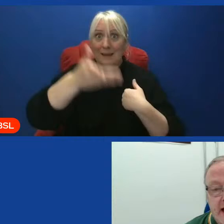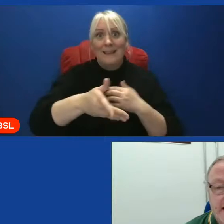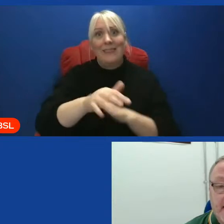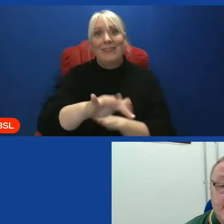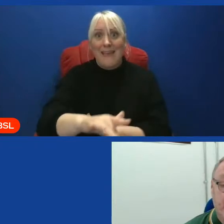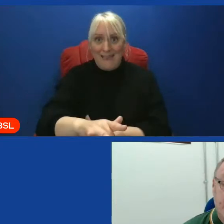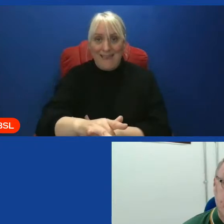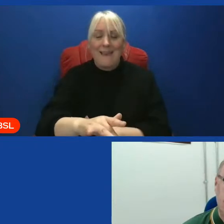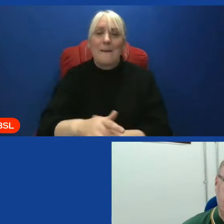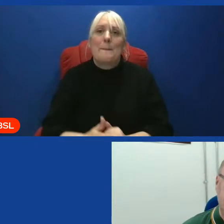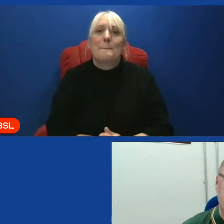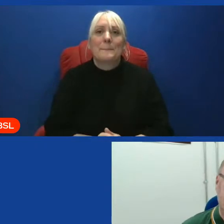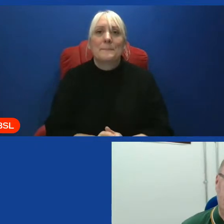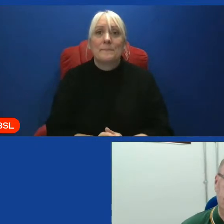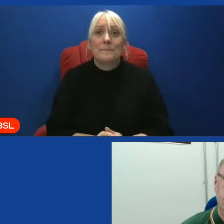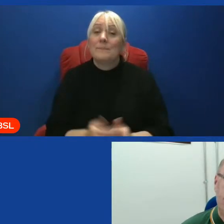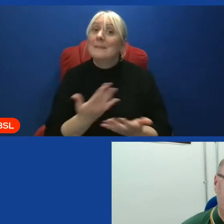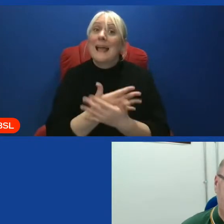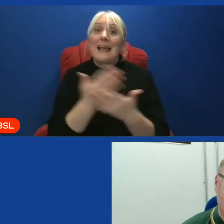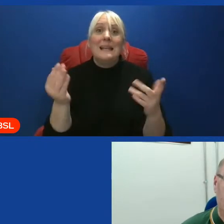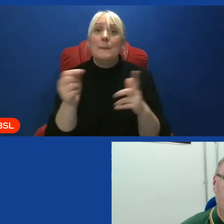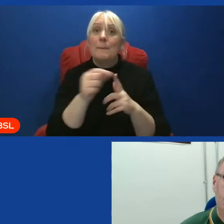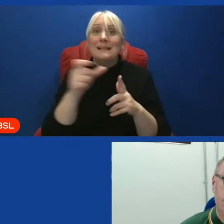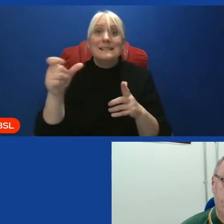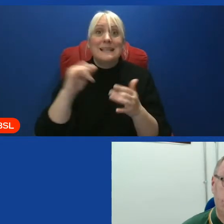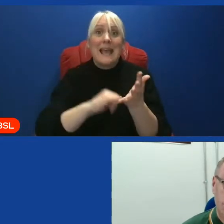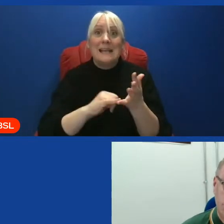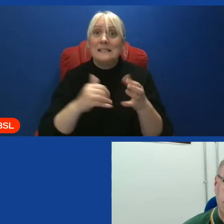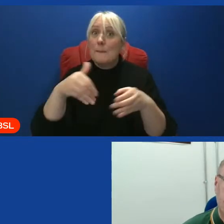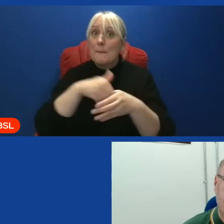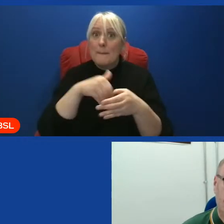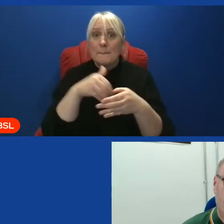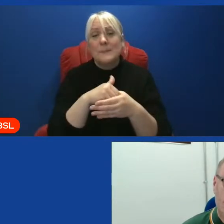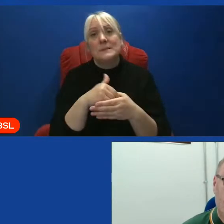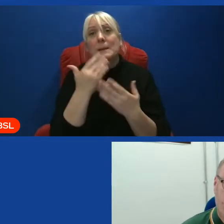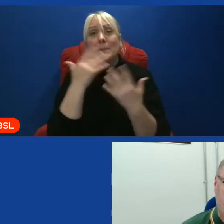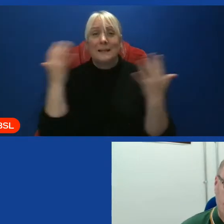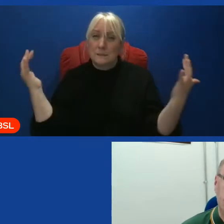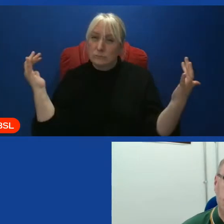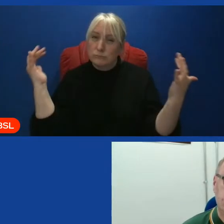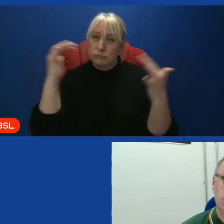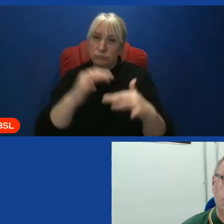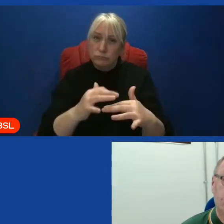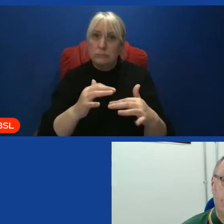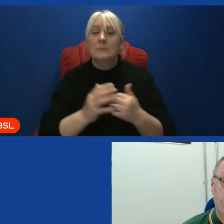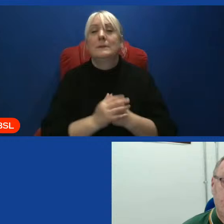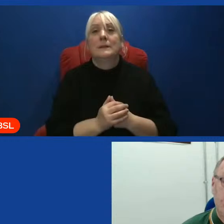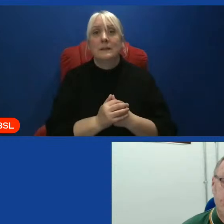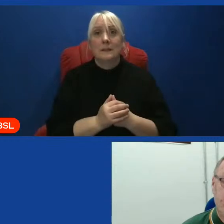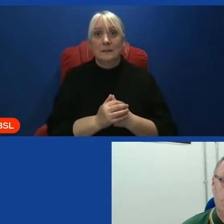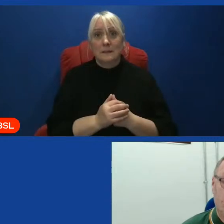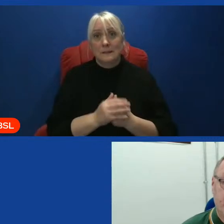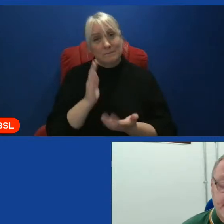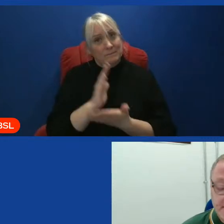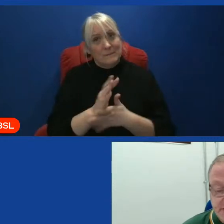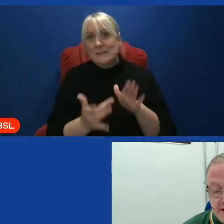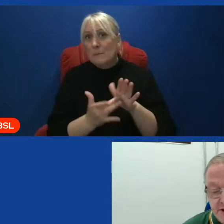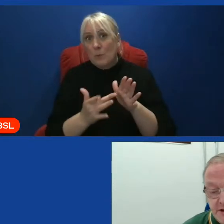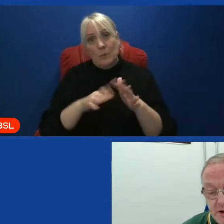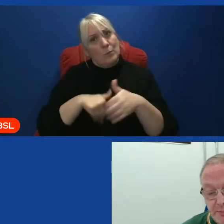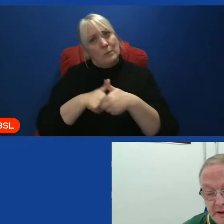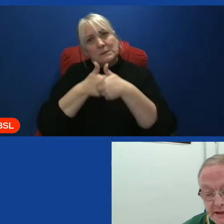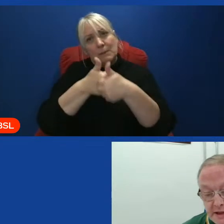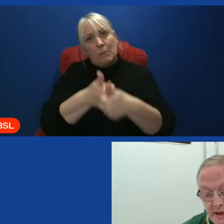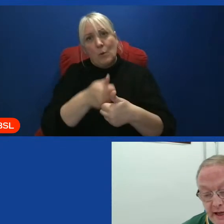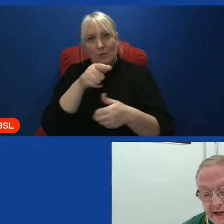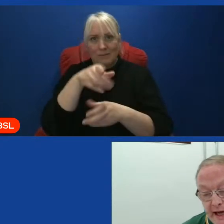Wednesday. And please, any PCS members in and around the London area, please, we are encouraging you to support that important